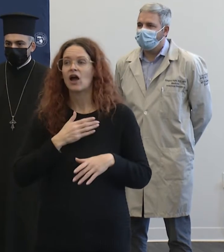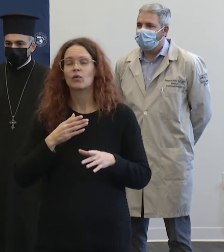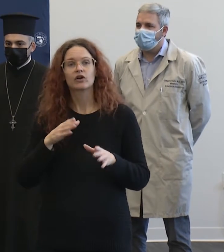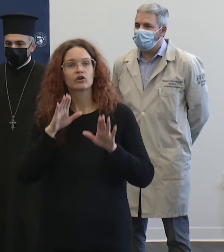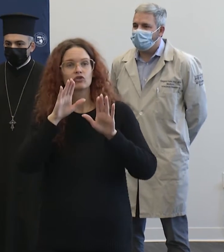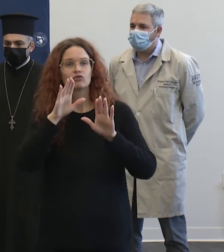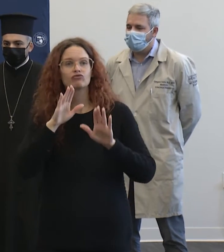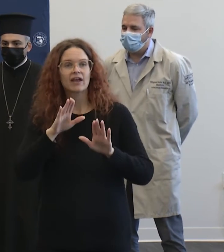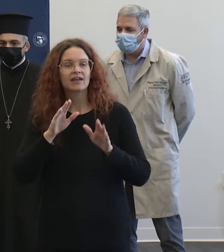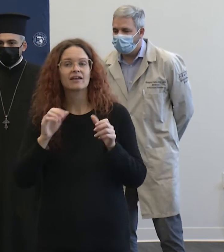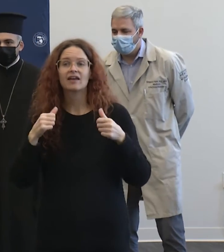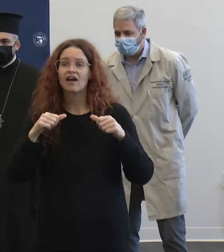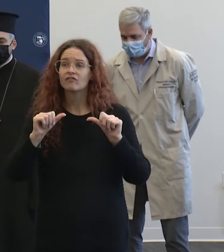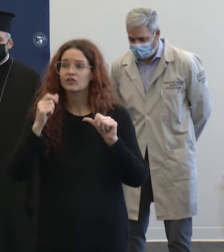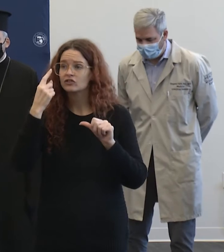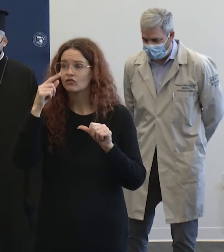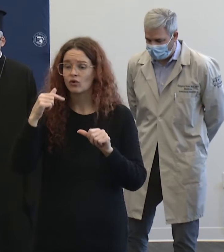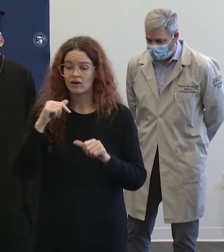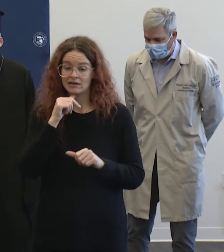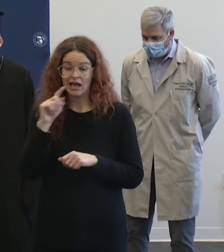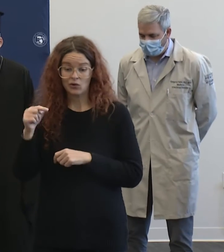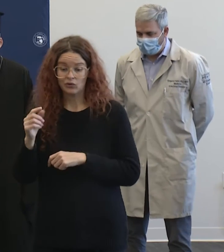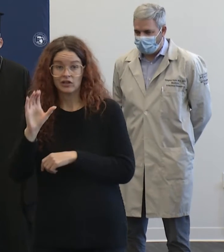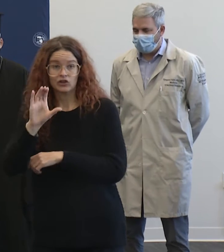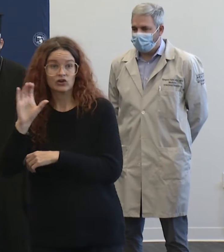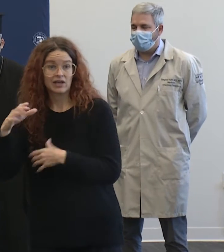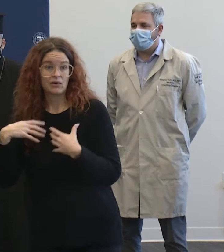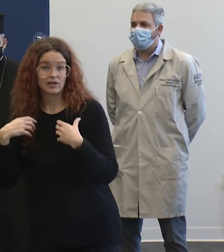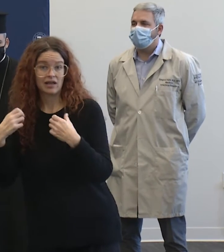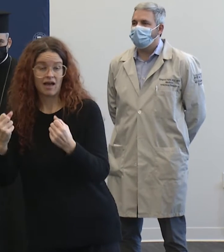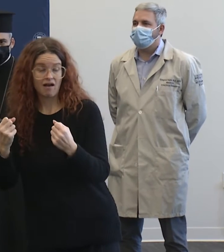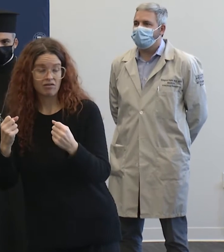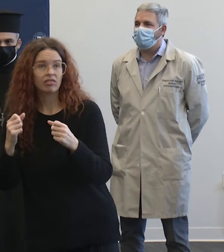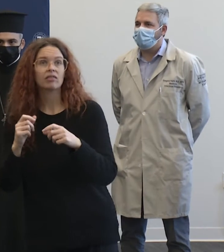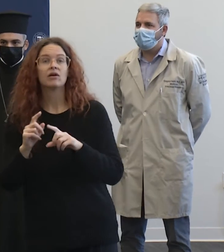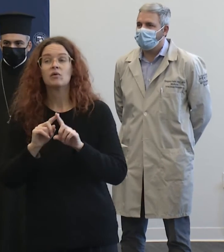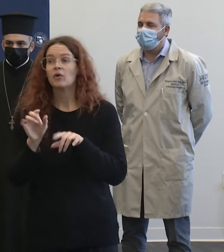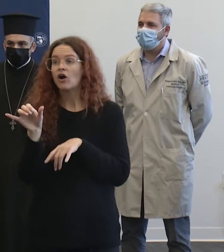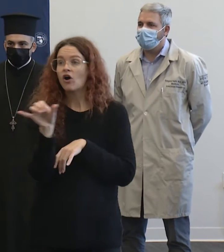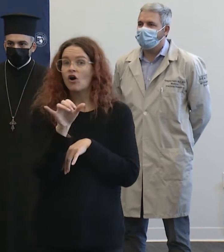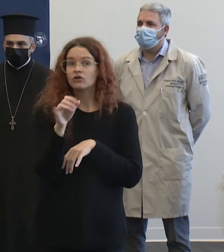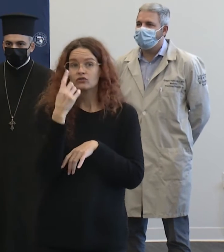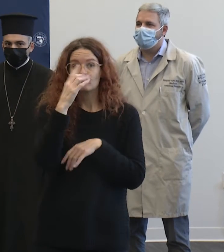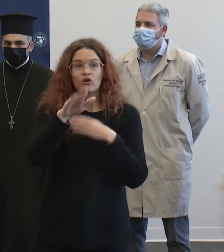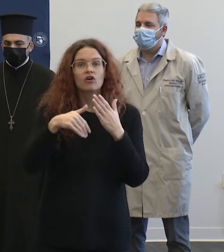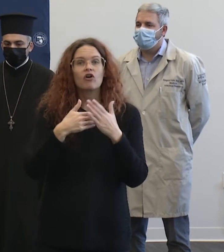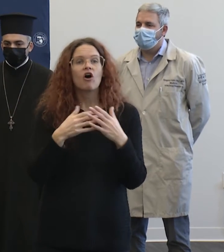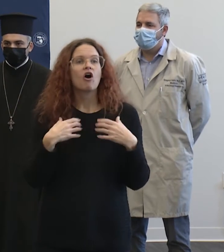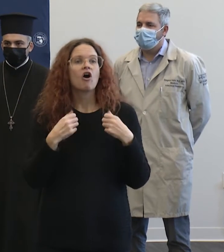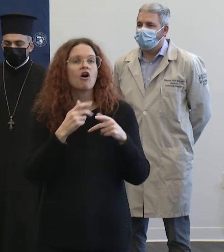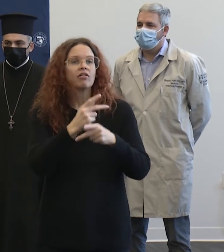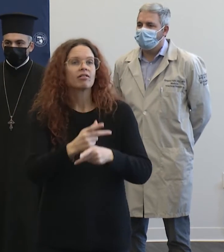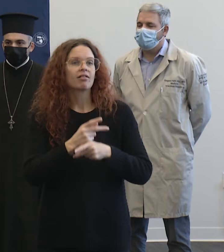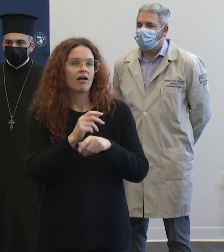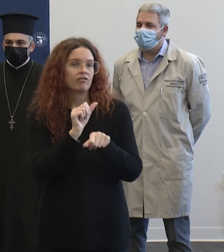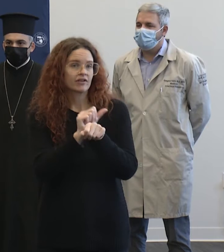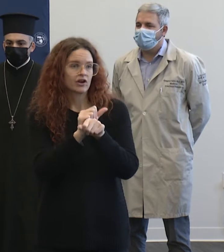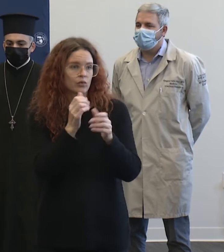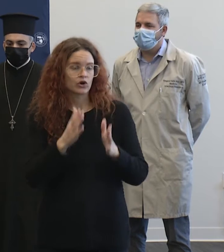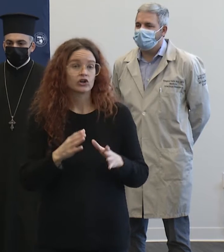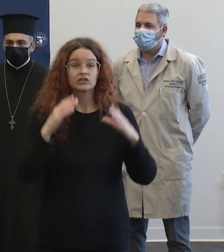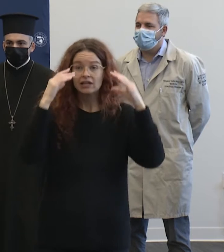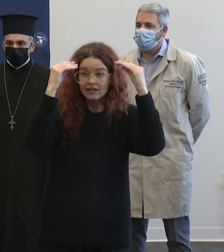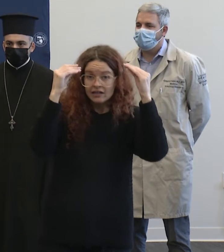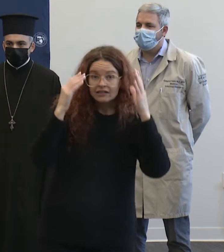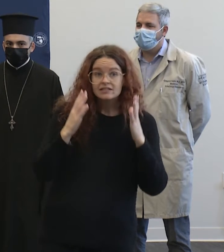the efforts, not only in this Cook County Health effort, but also for all healthcare workers, both teachers